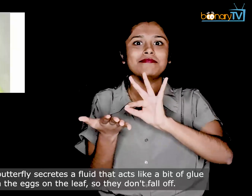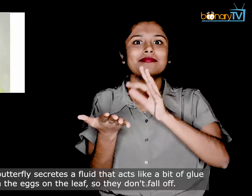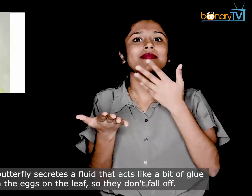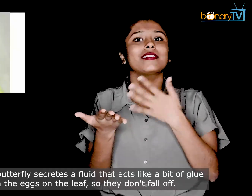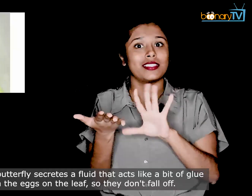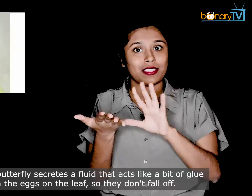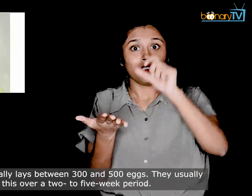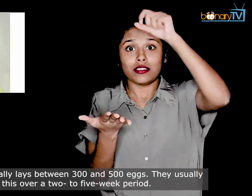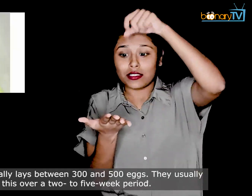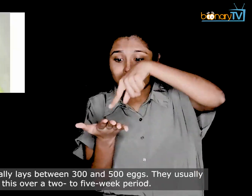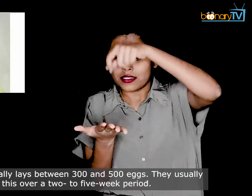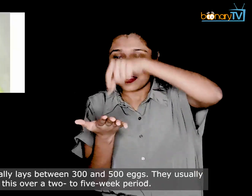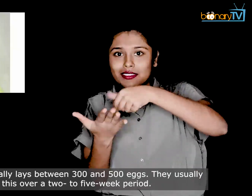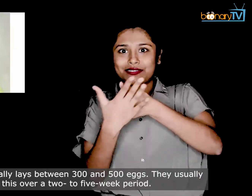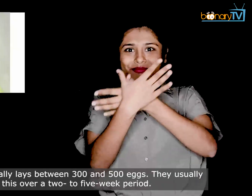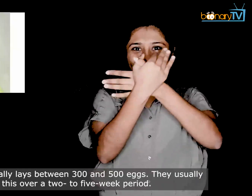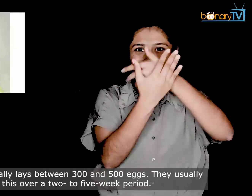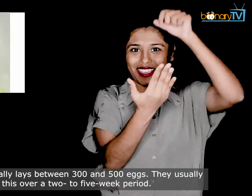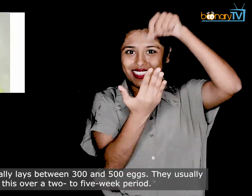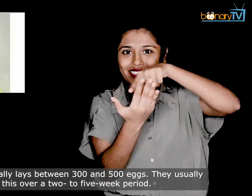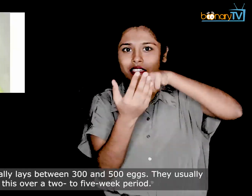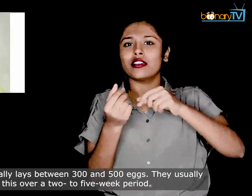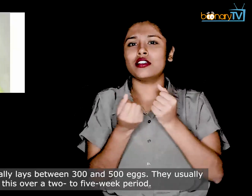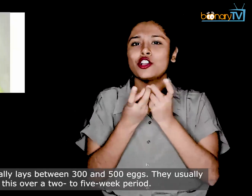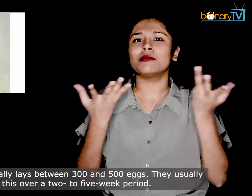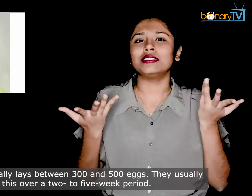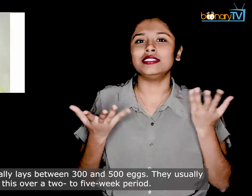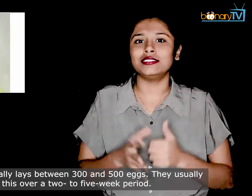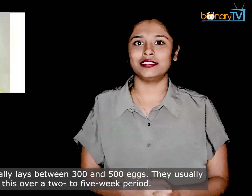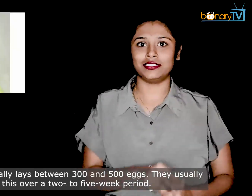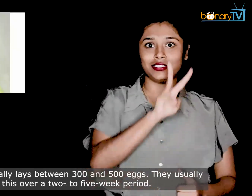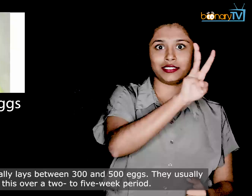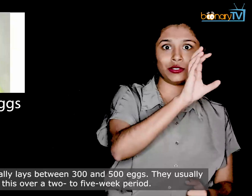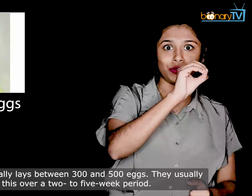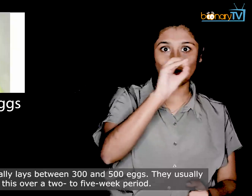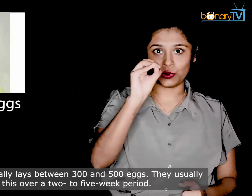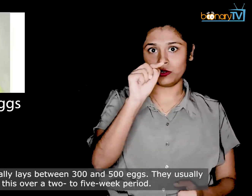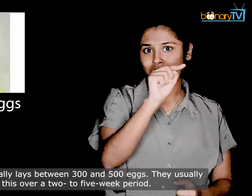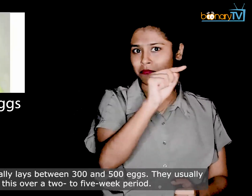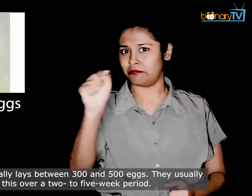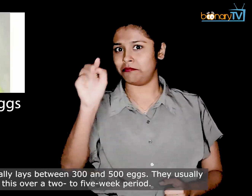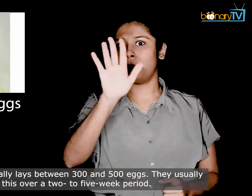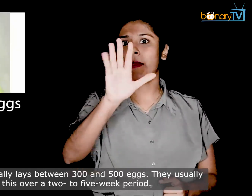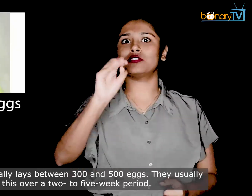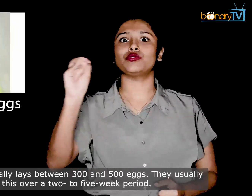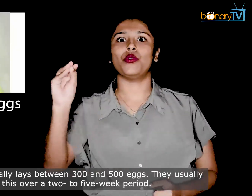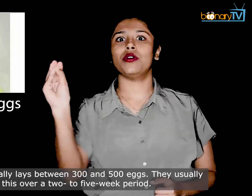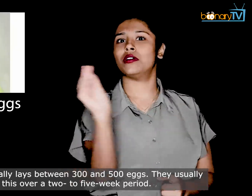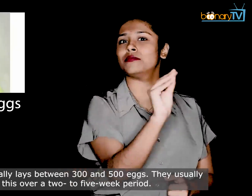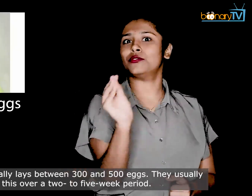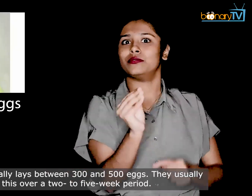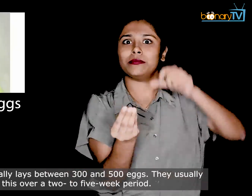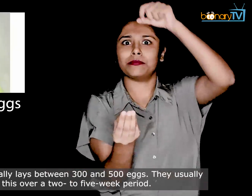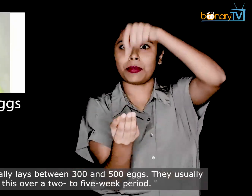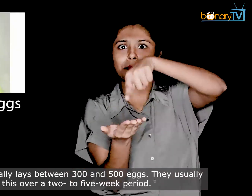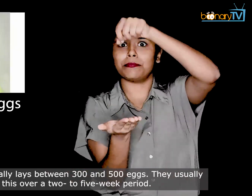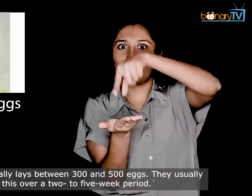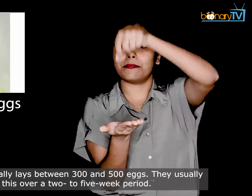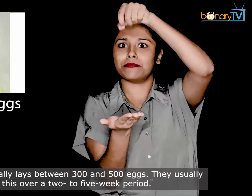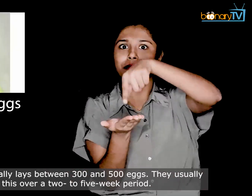A butterfly usually lays between 300 to 500 eggs. They usually